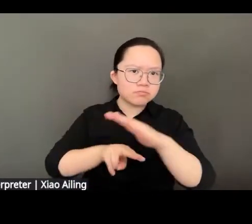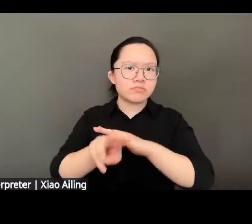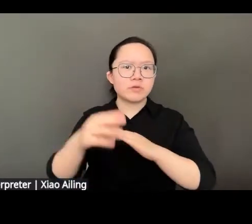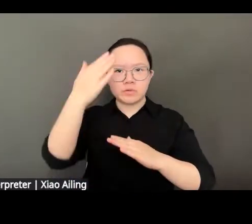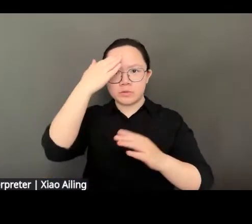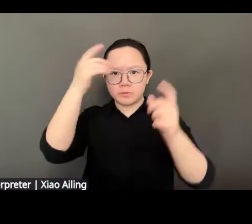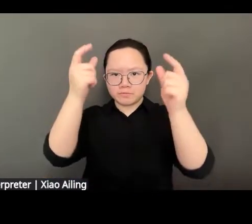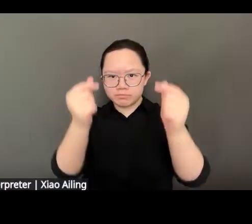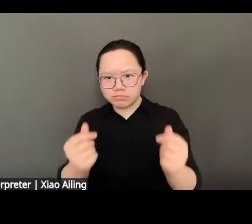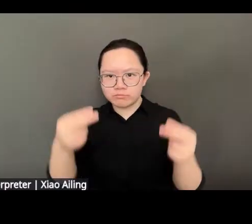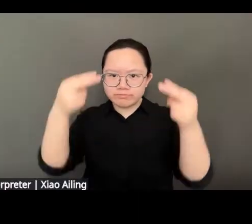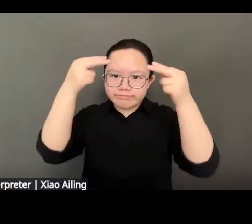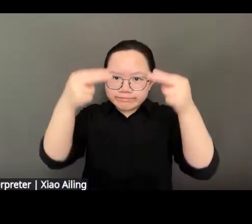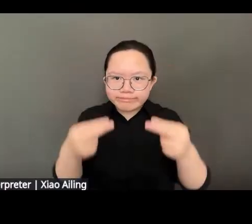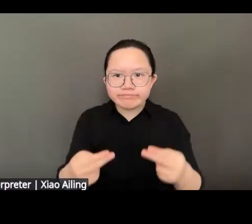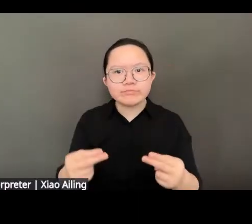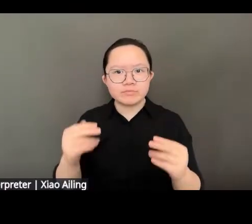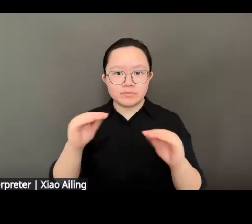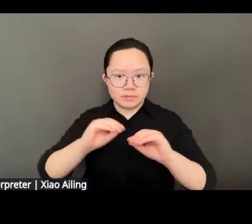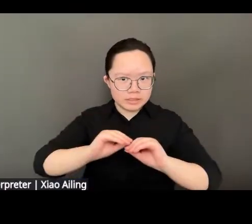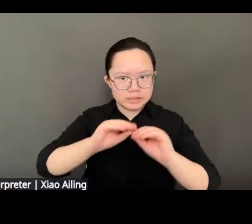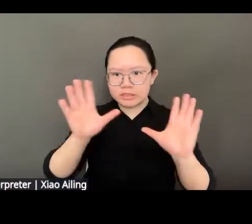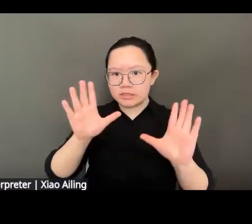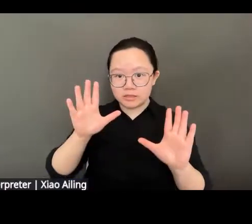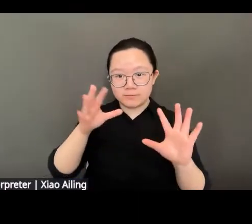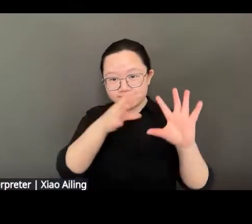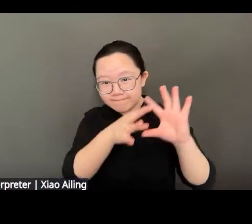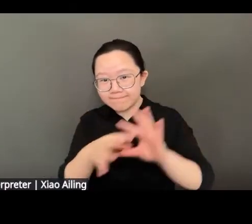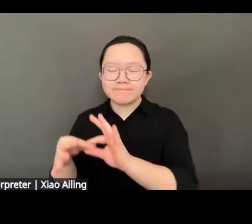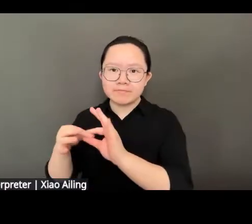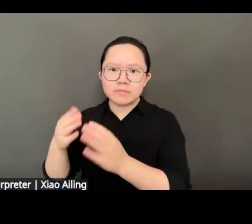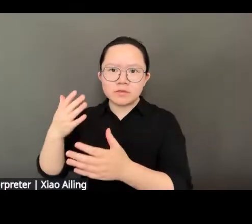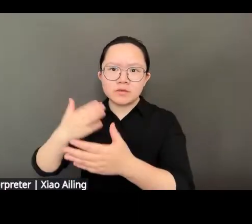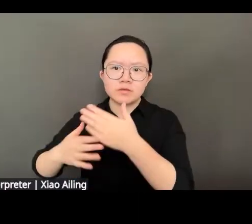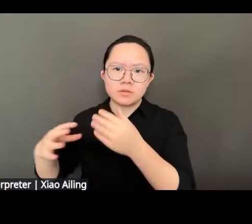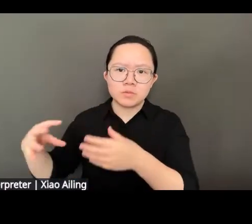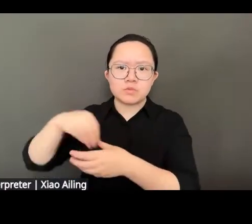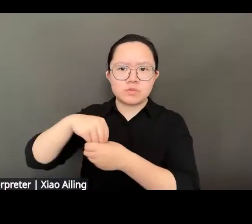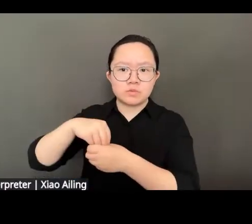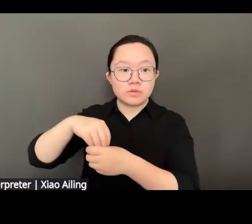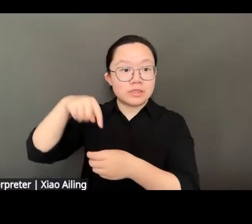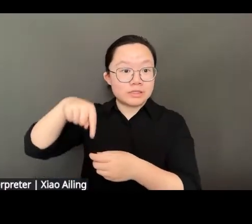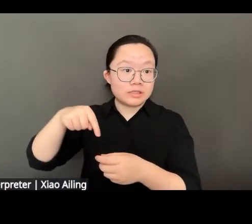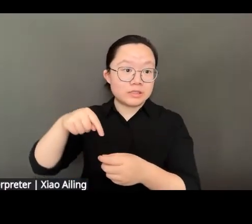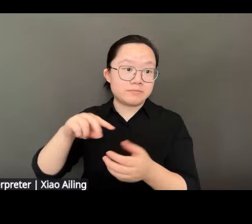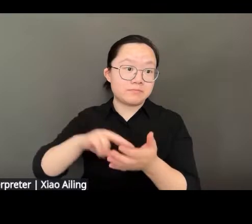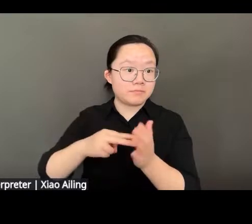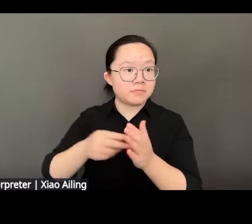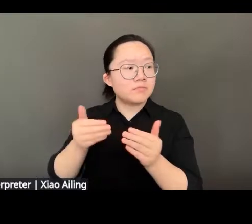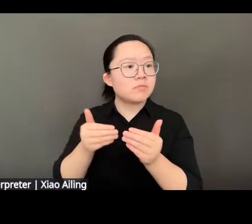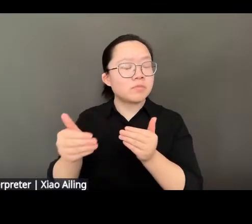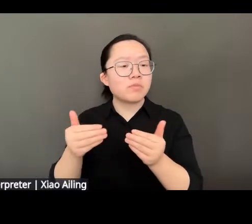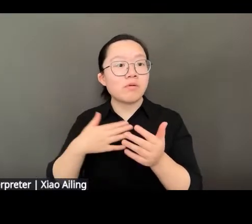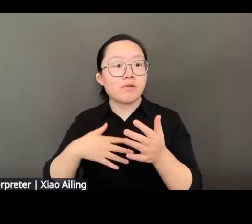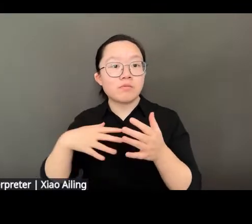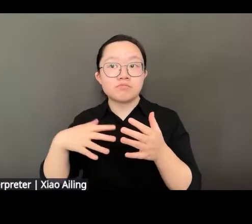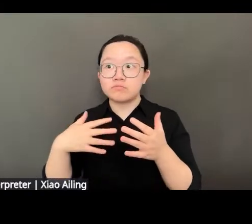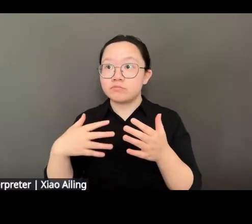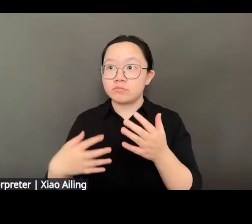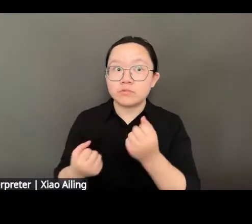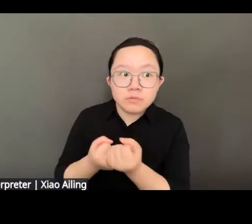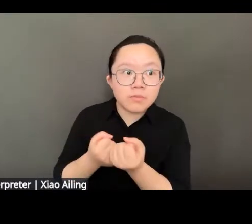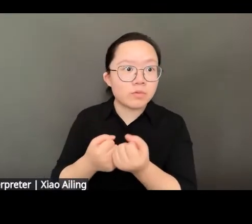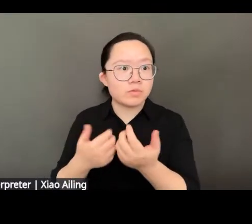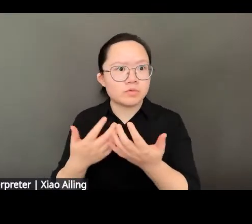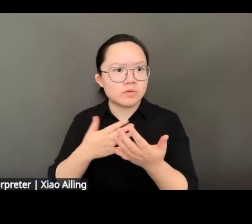for participation, which is very key and fundamental. That would be kind of where I